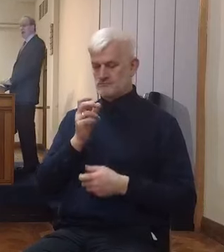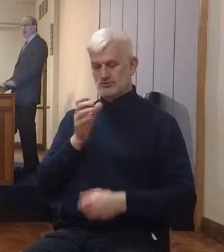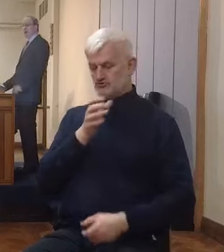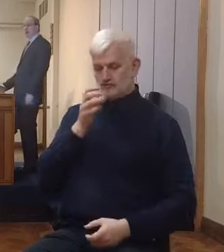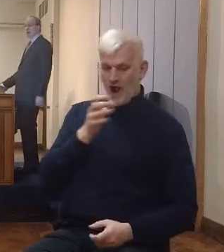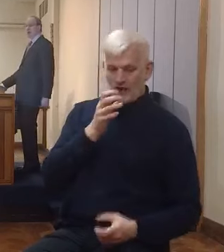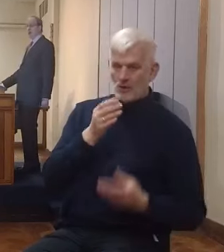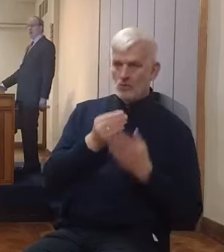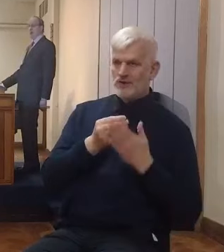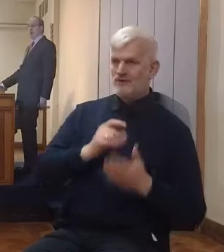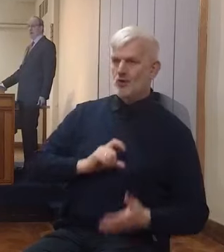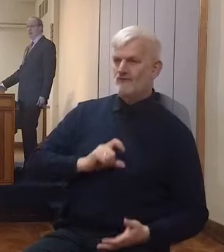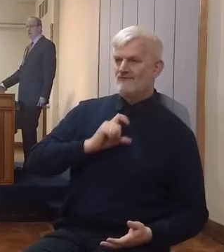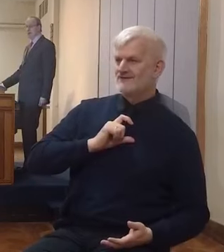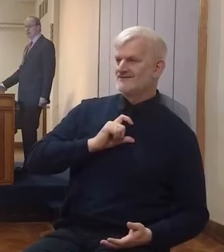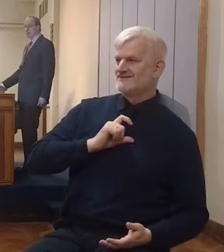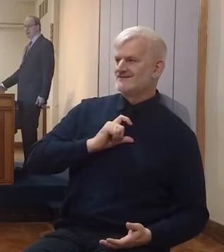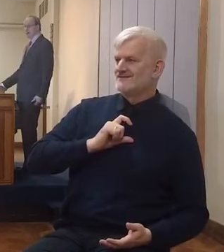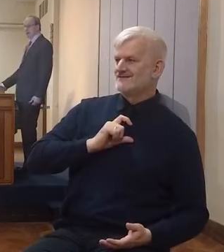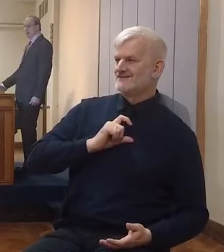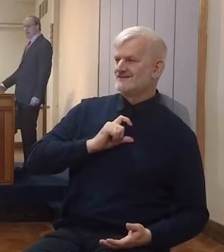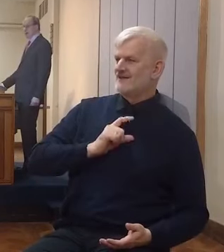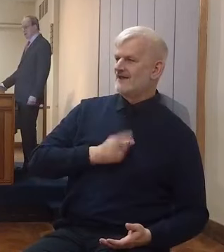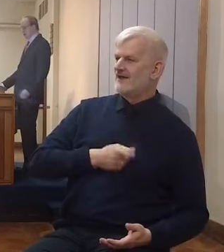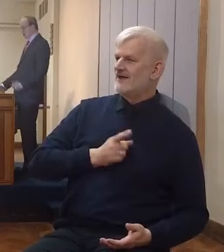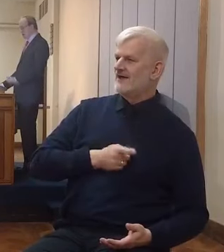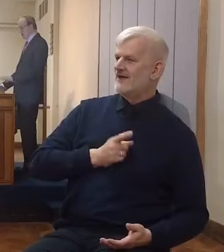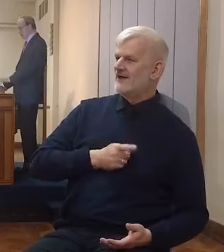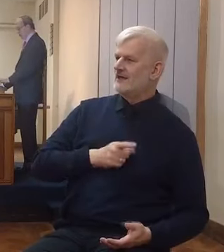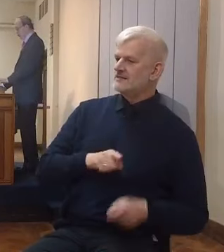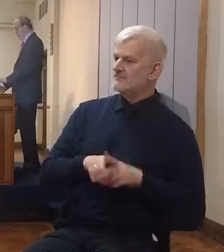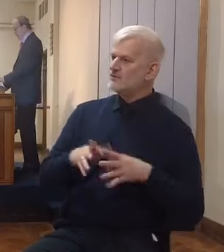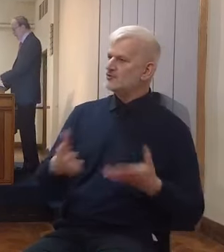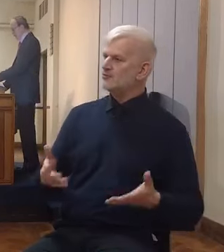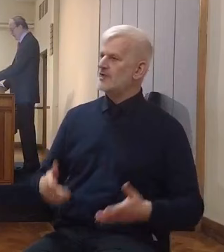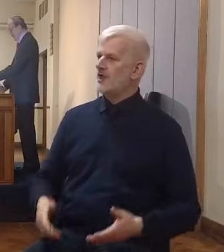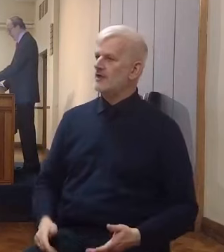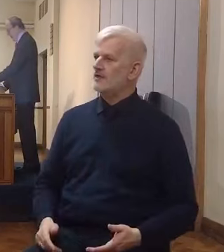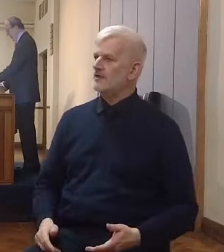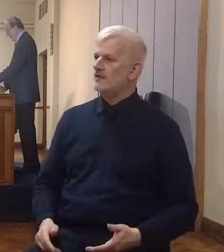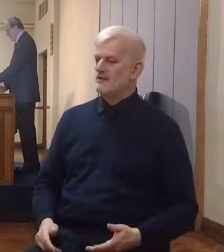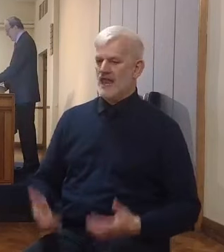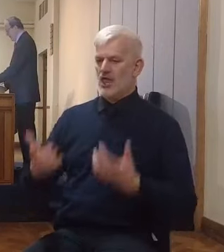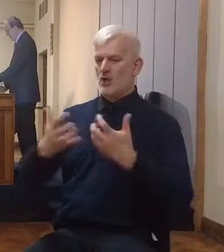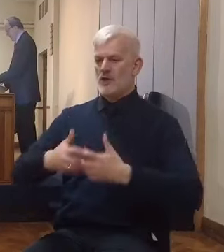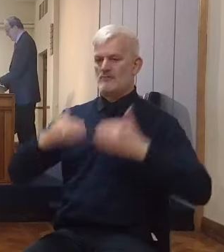today they go for showy equipment. I was being told a few years ago